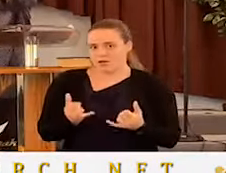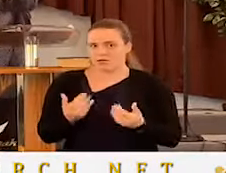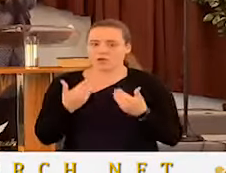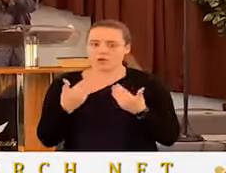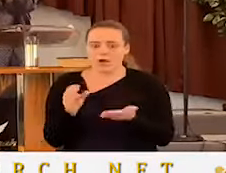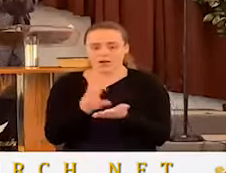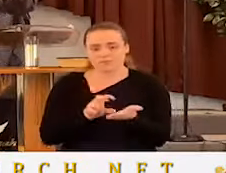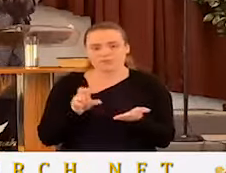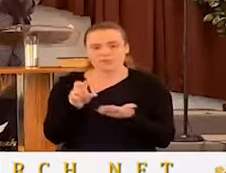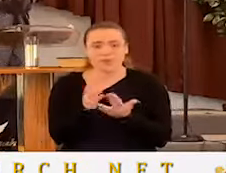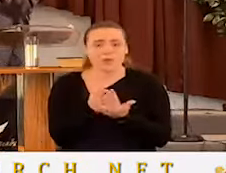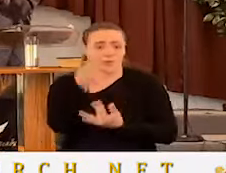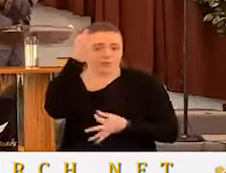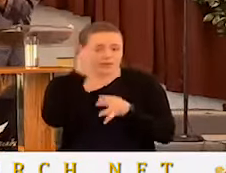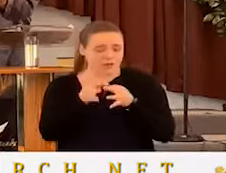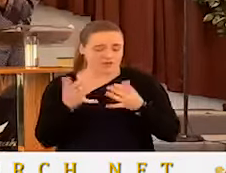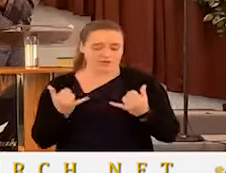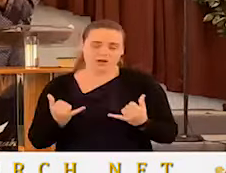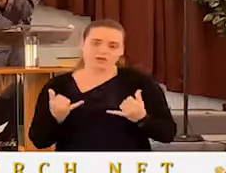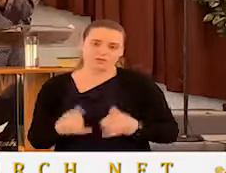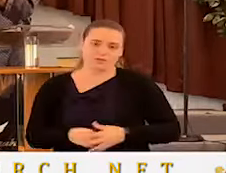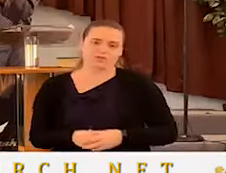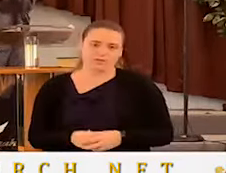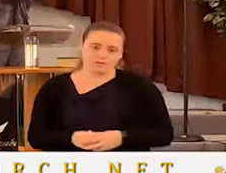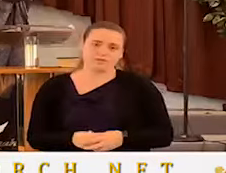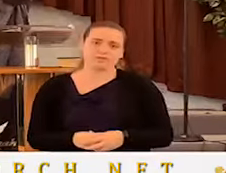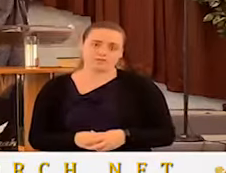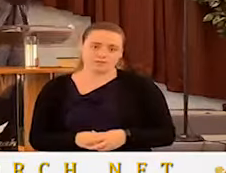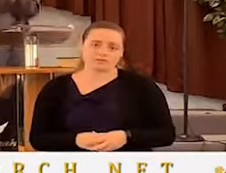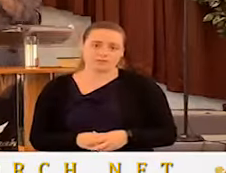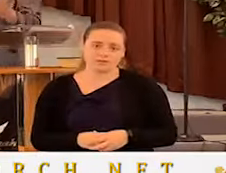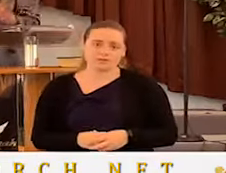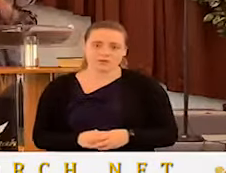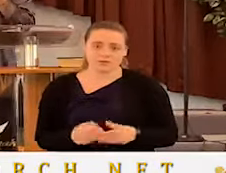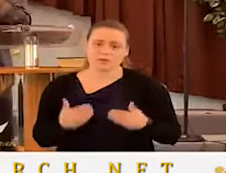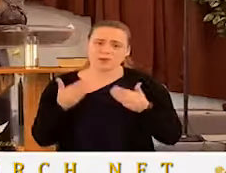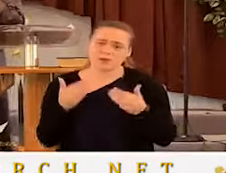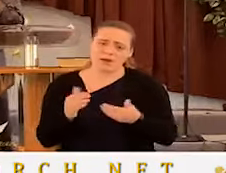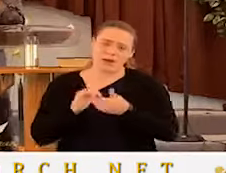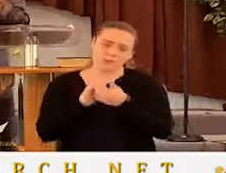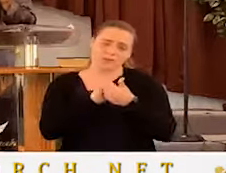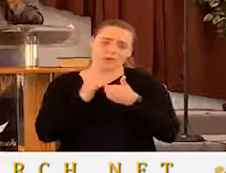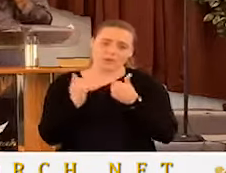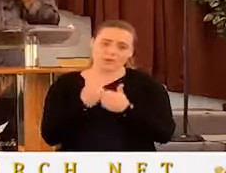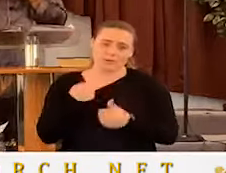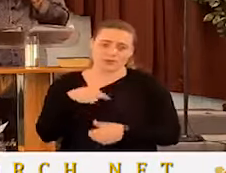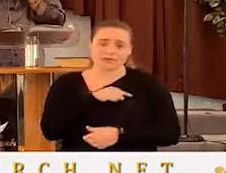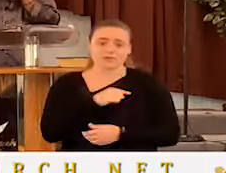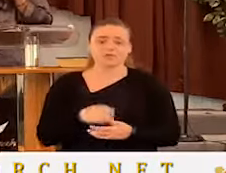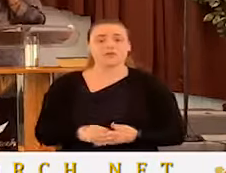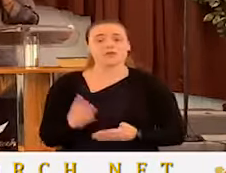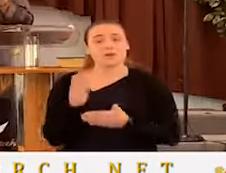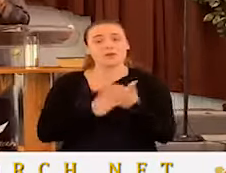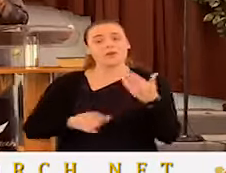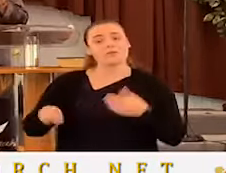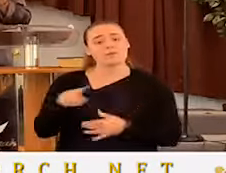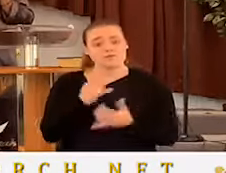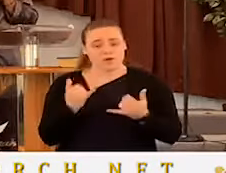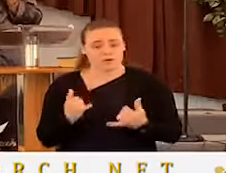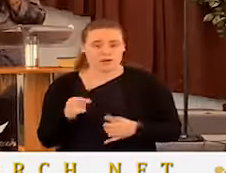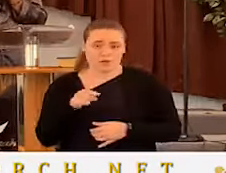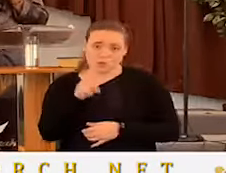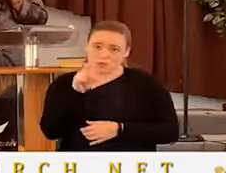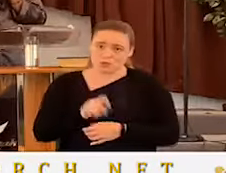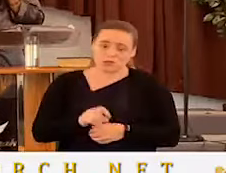by faith. Sow by faith right now. I want you to give and partner with us. There's some of you right now that need a church home. I want to